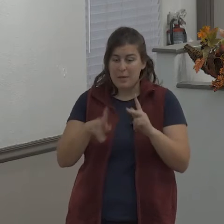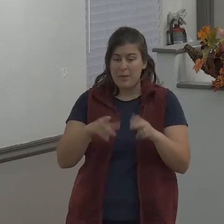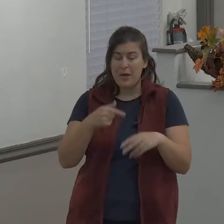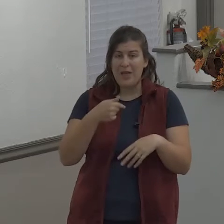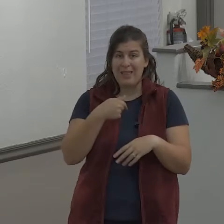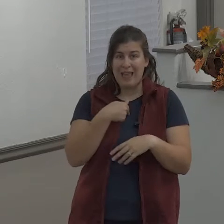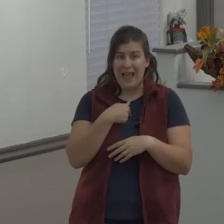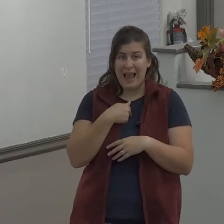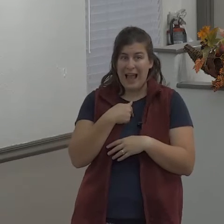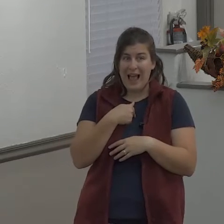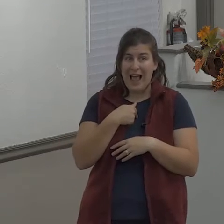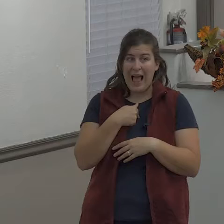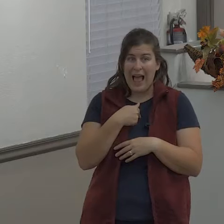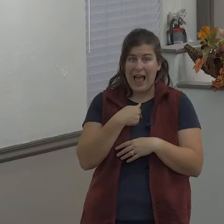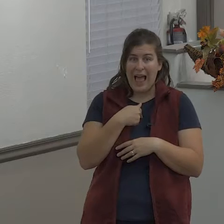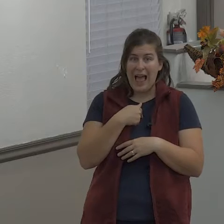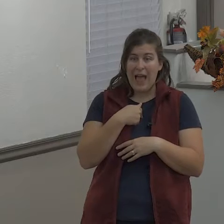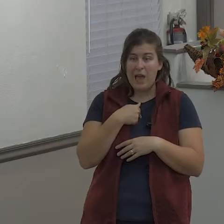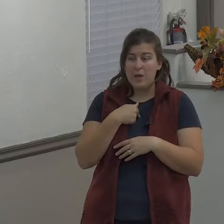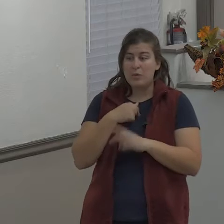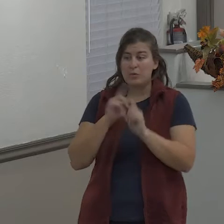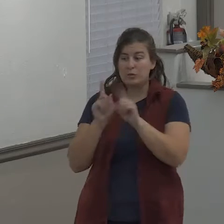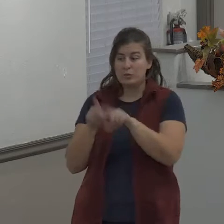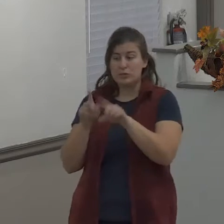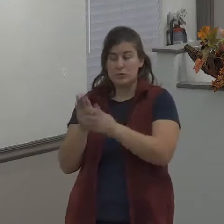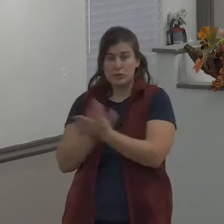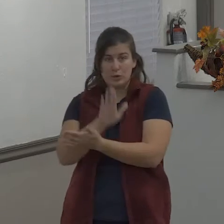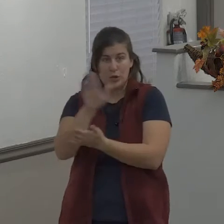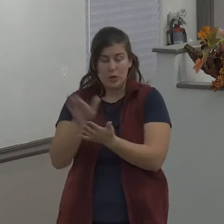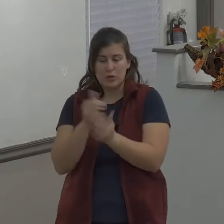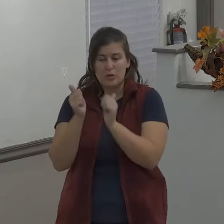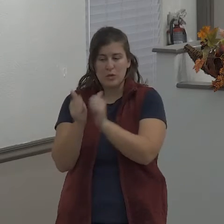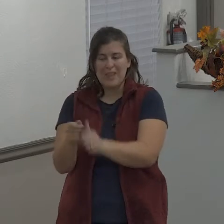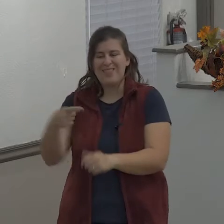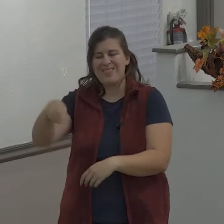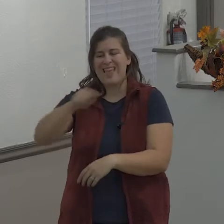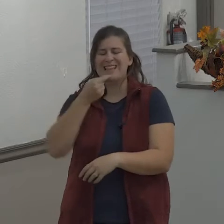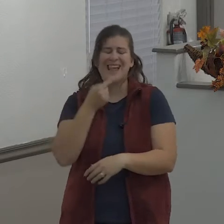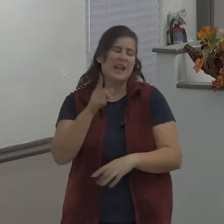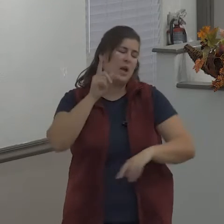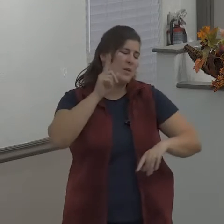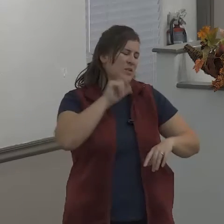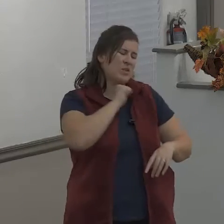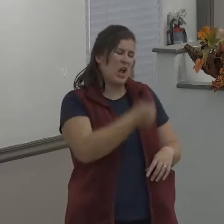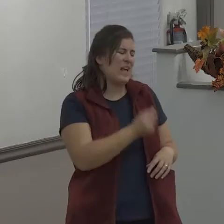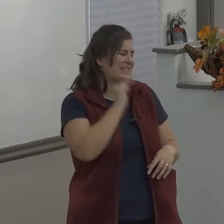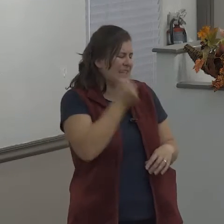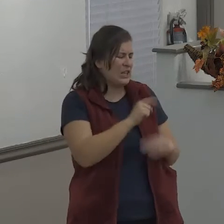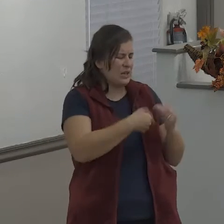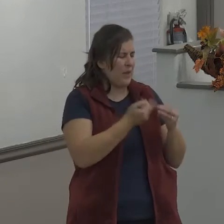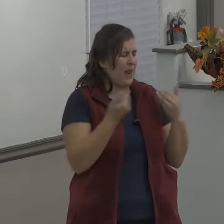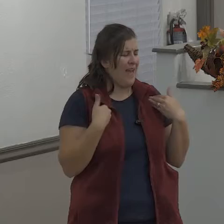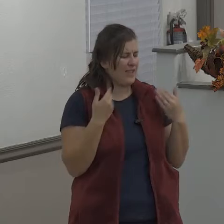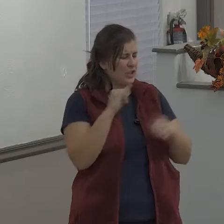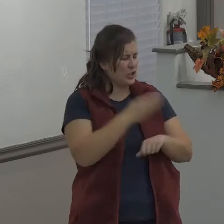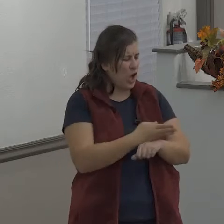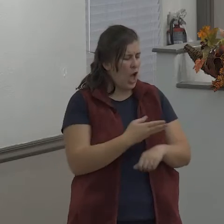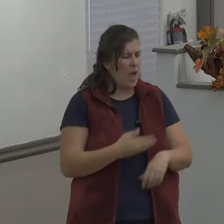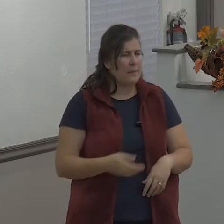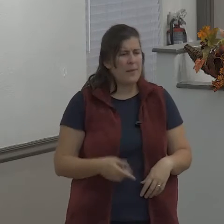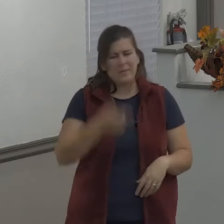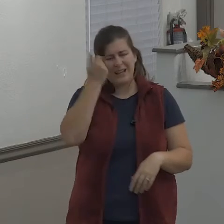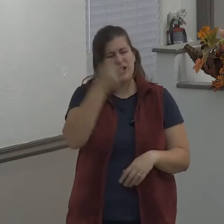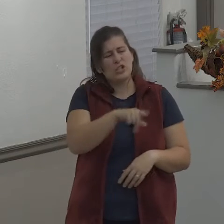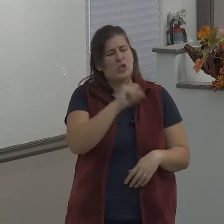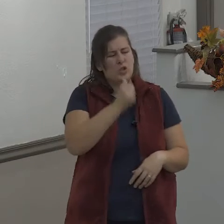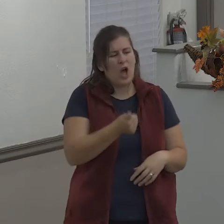Randall, you're not even serious about getting a job. Because I can work here, can't work here, I can't work there, but I can work here,